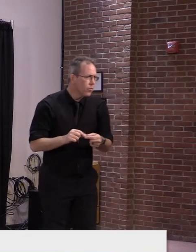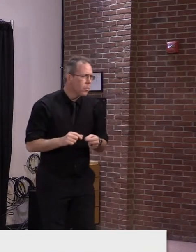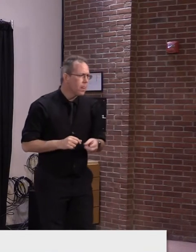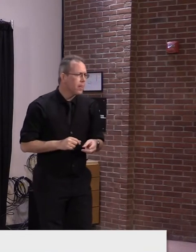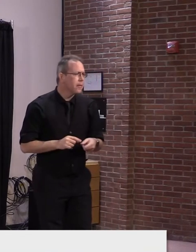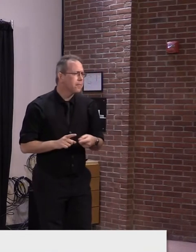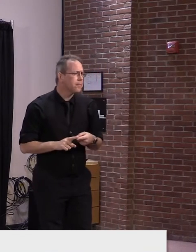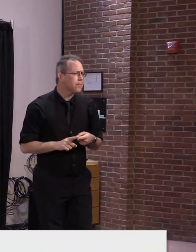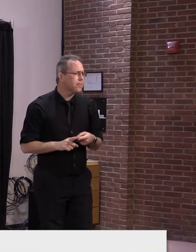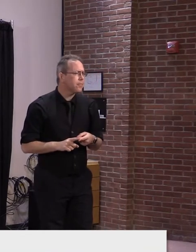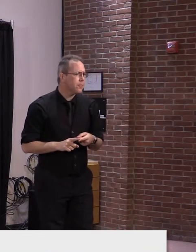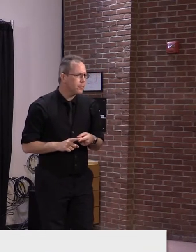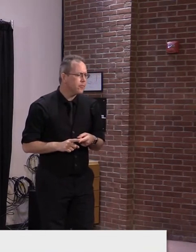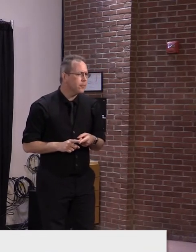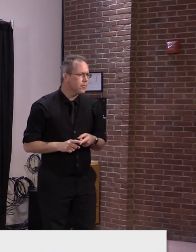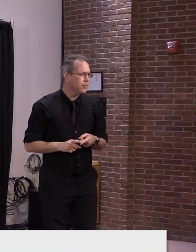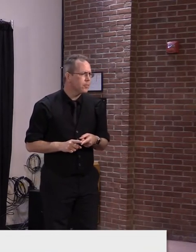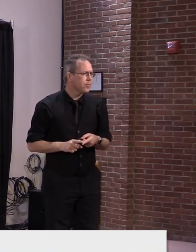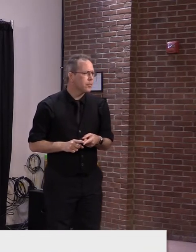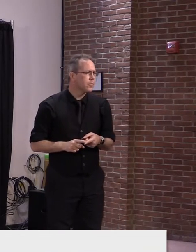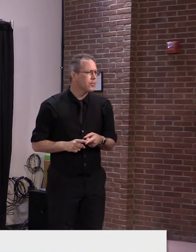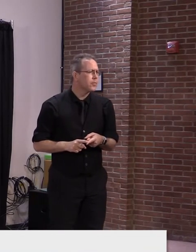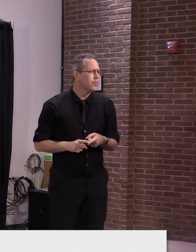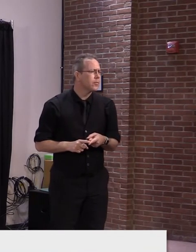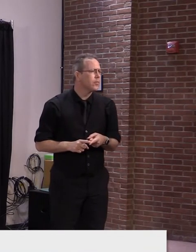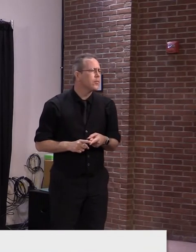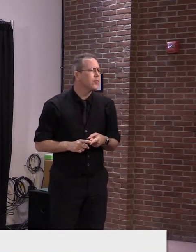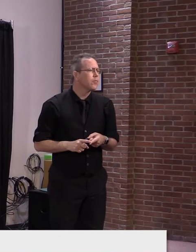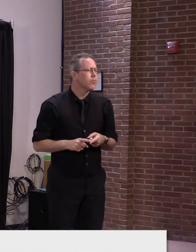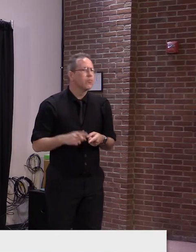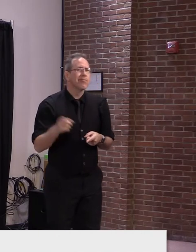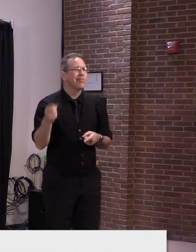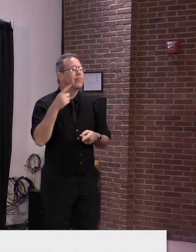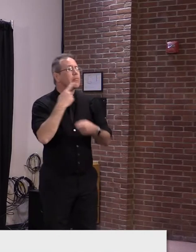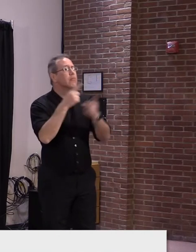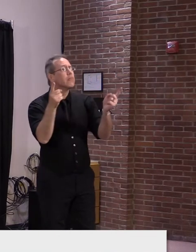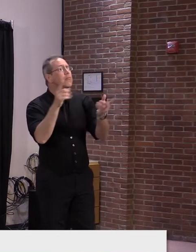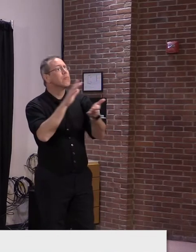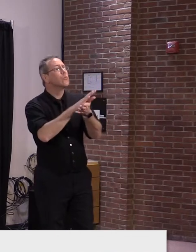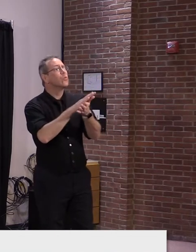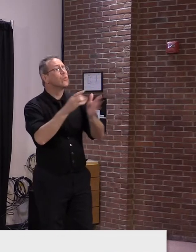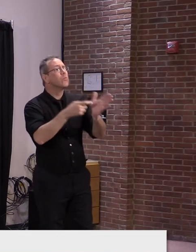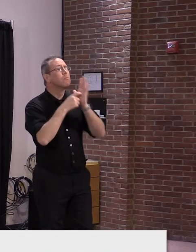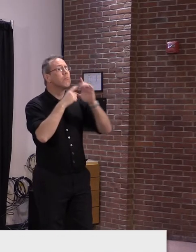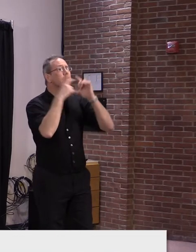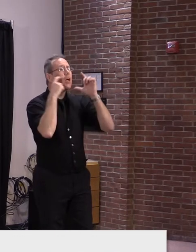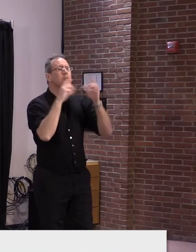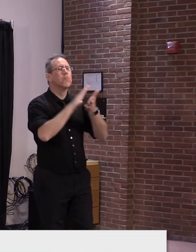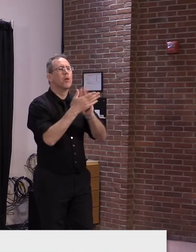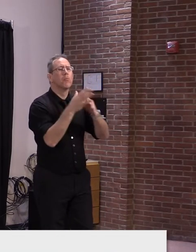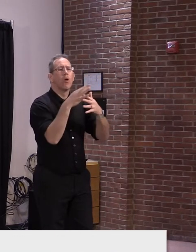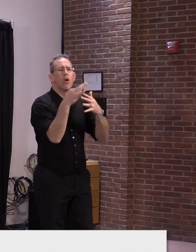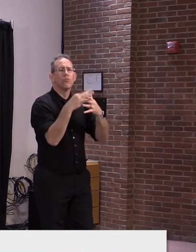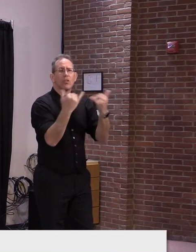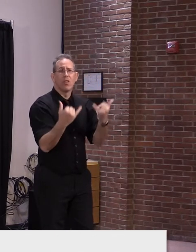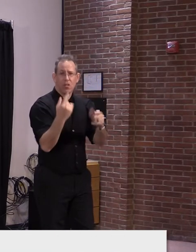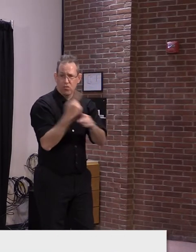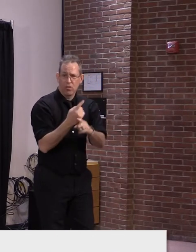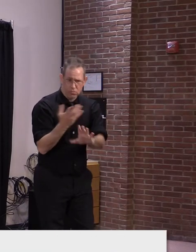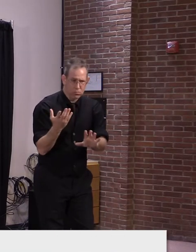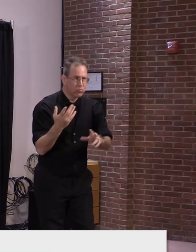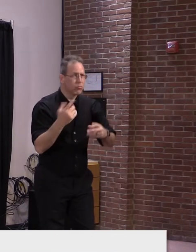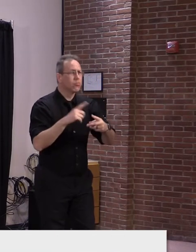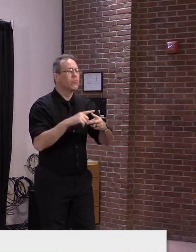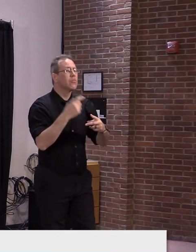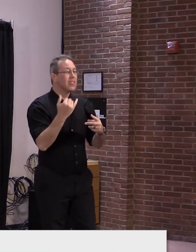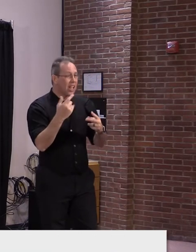that we are making masks optional in schools, and given that we know the COVID-19 vaccines have been proven safe and effective, how and when